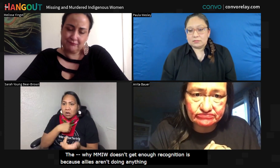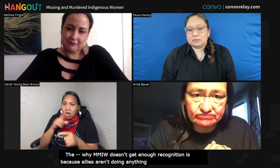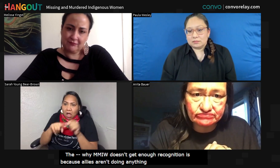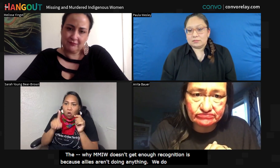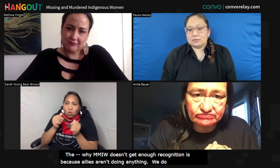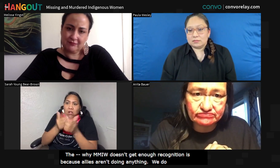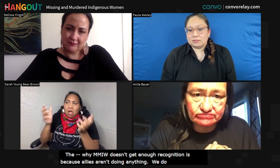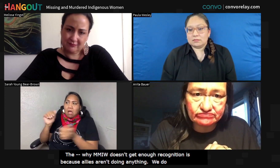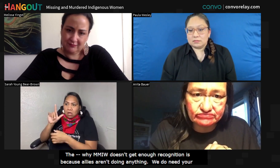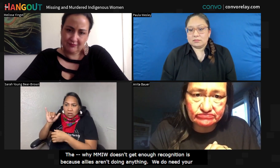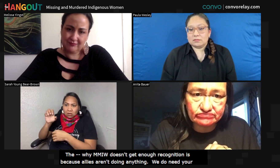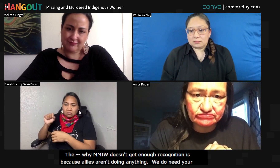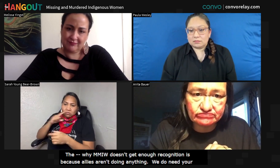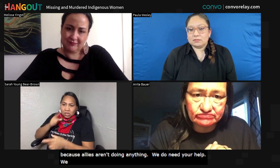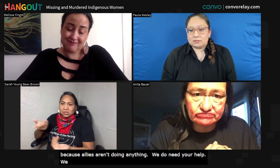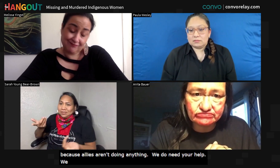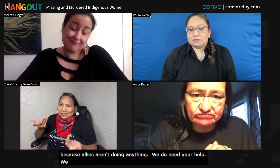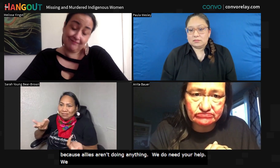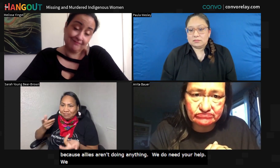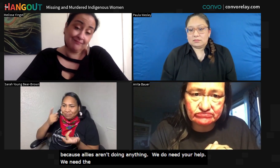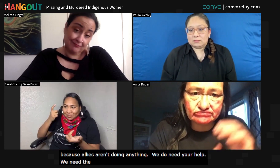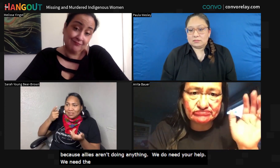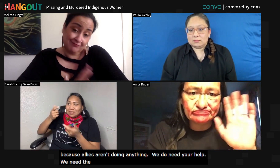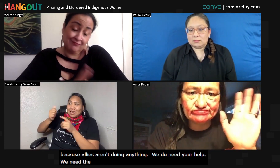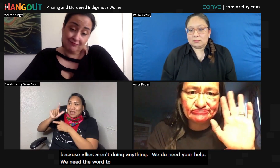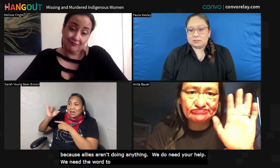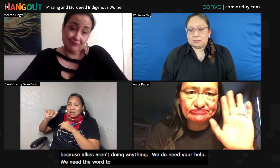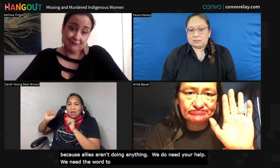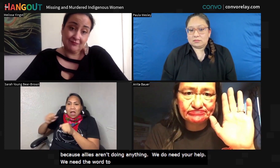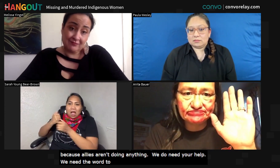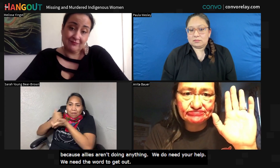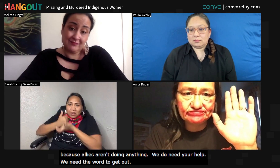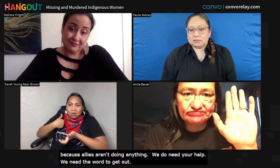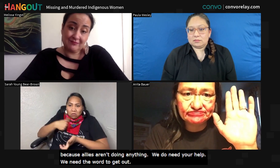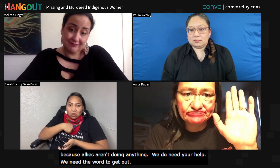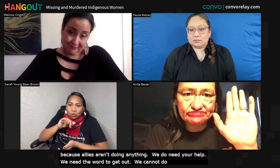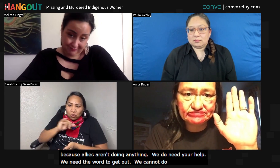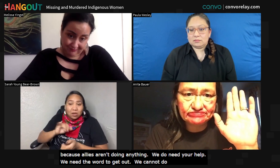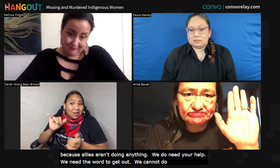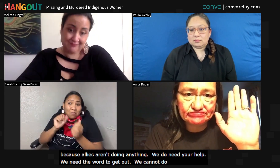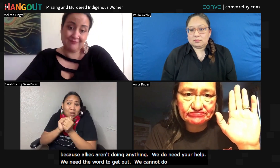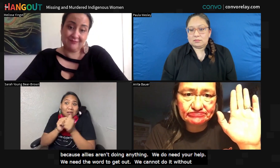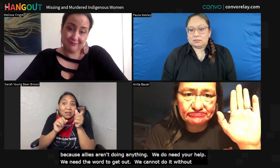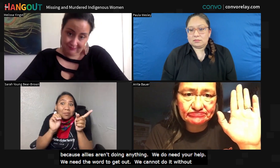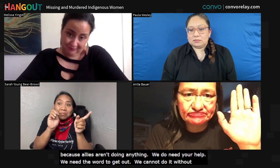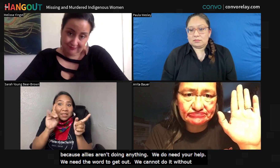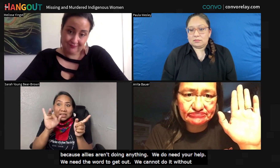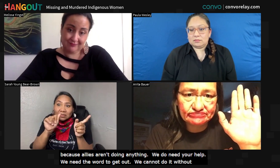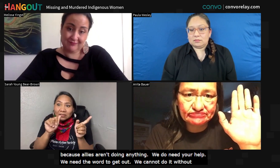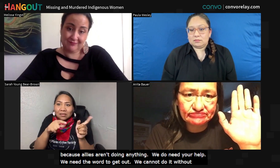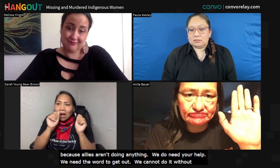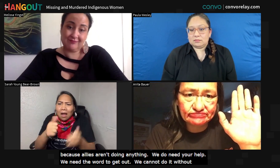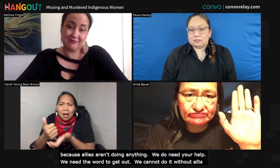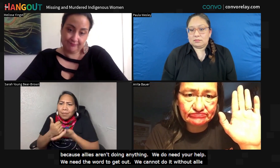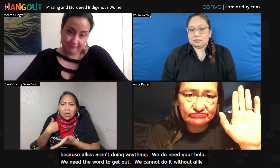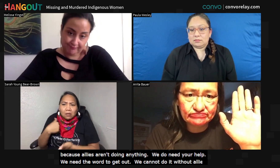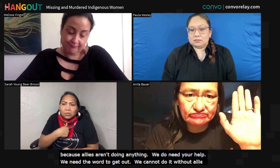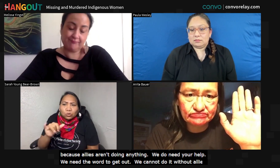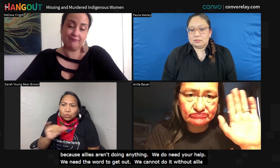out. We cannot do it without allies, honestly. And that would help us as well, along with